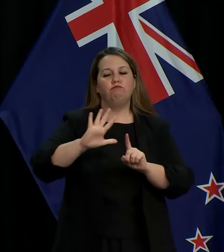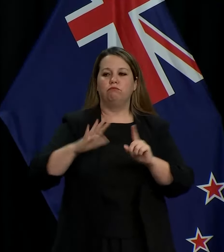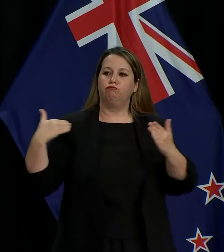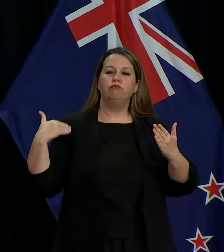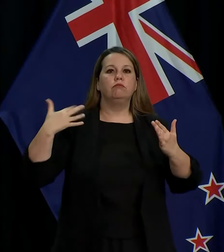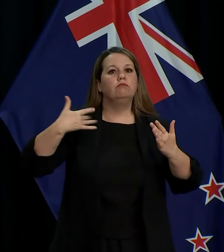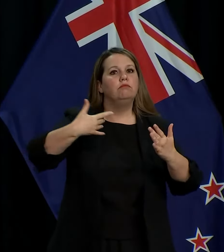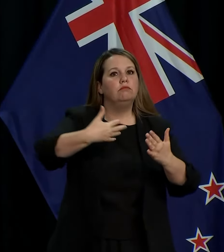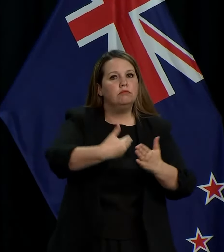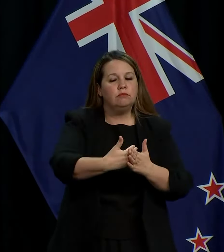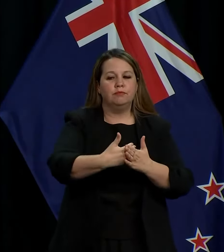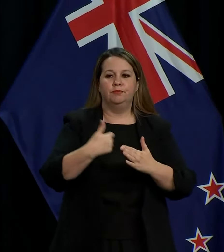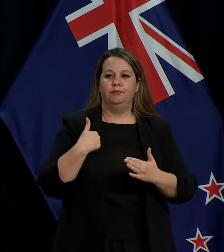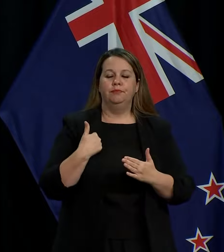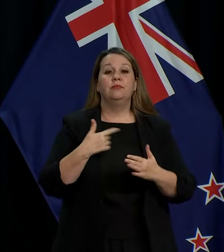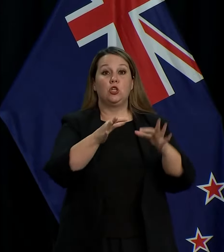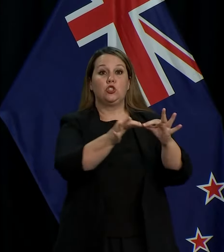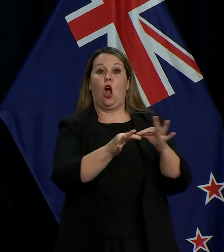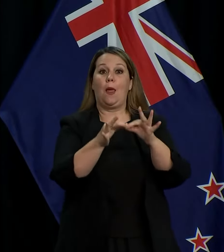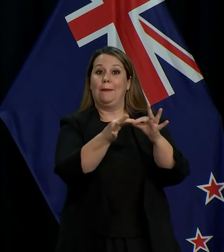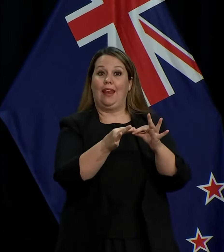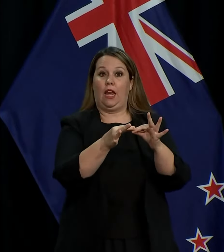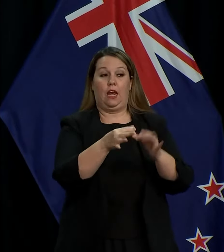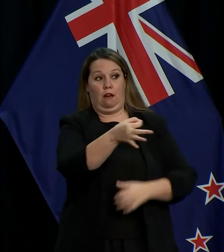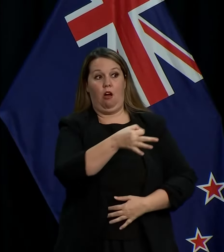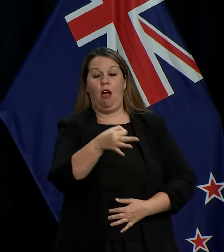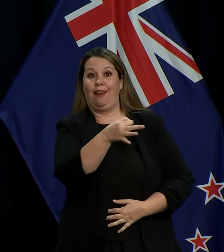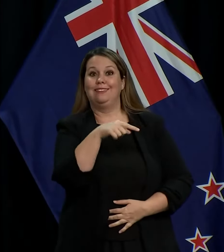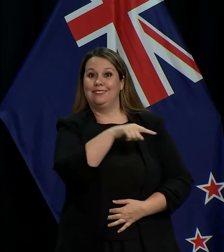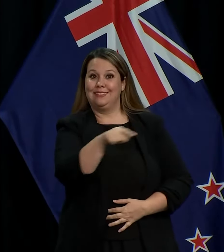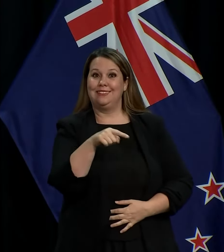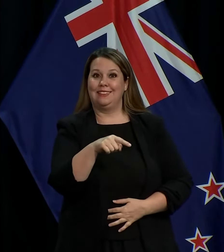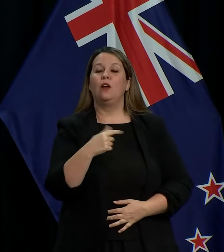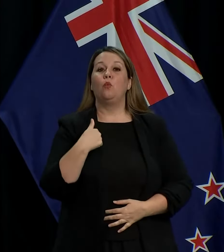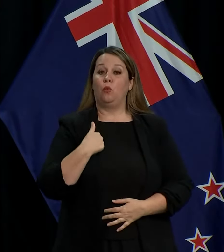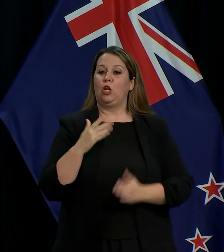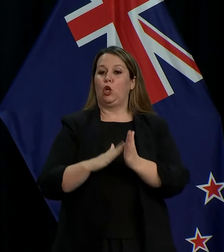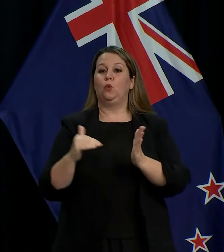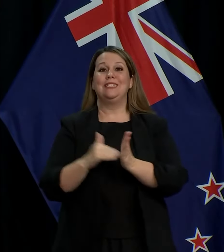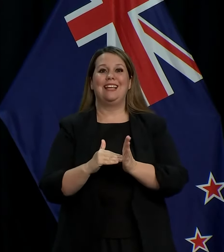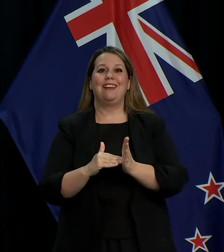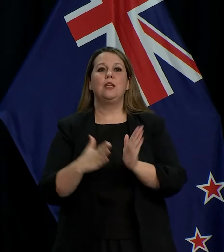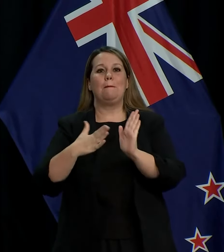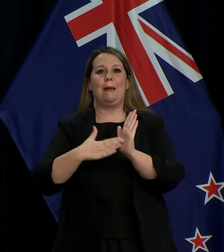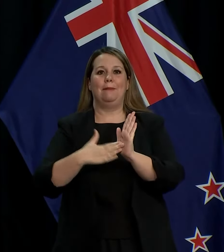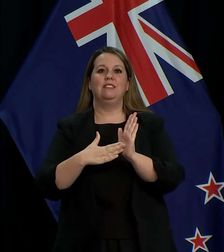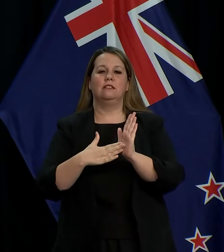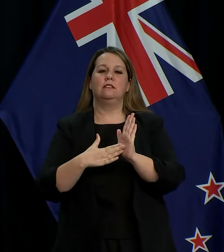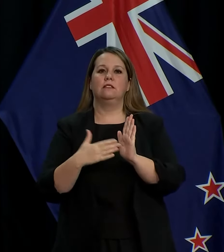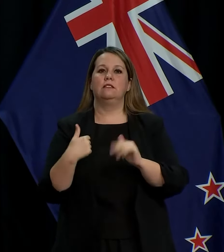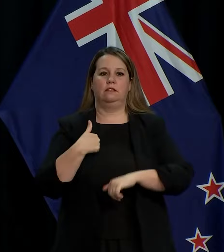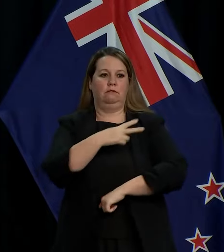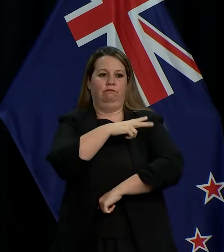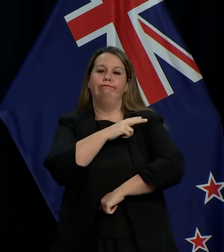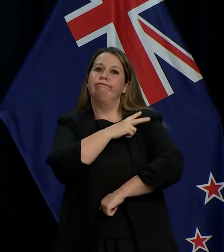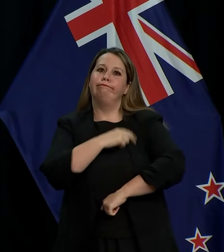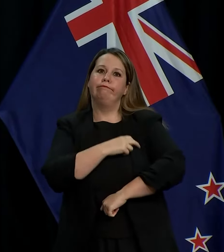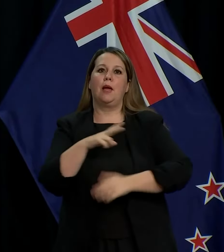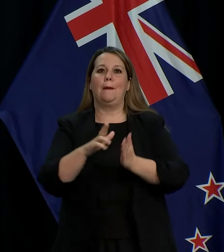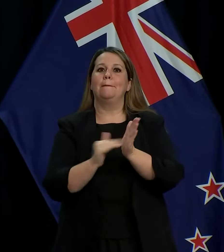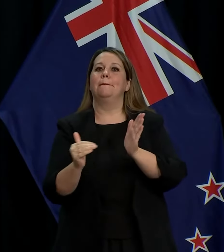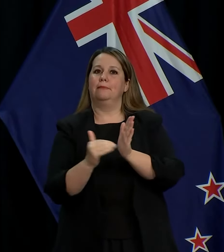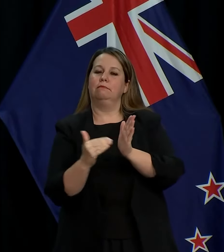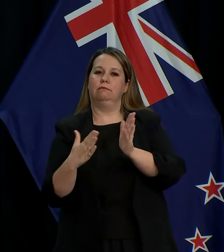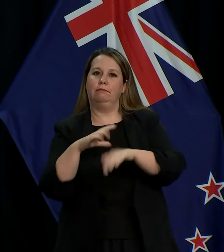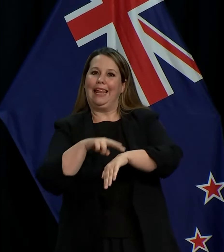had within the Solomons members of the police force who have been present alongside an Australian and New